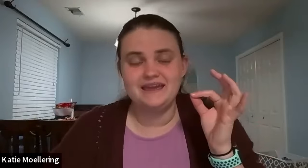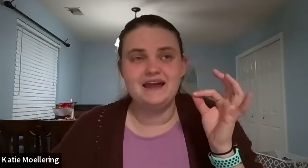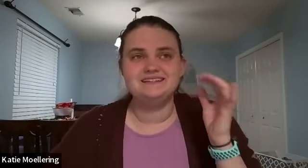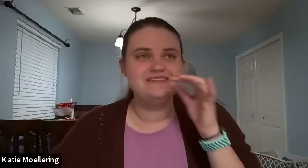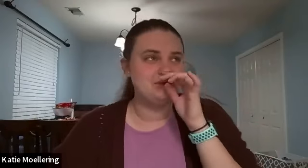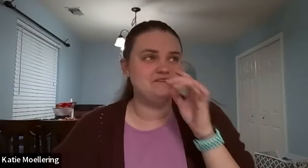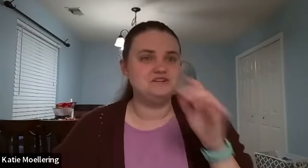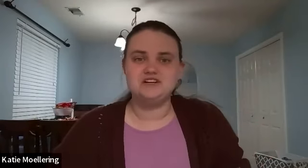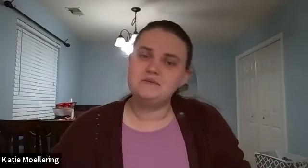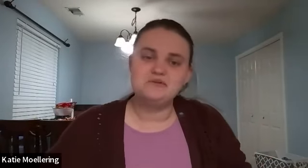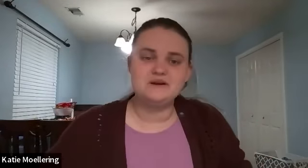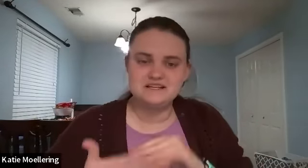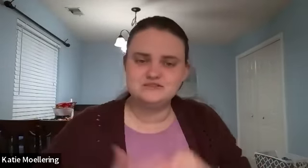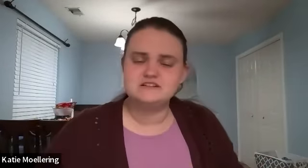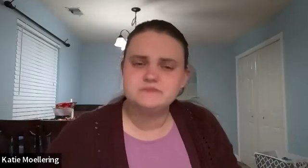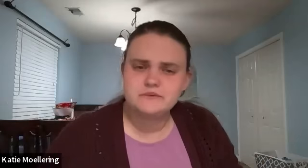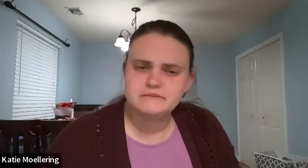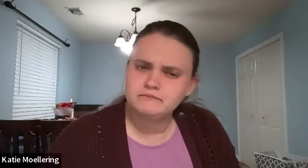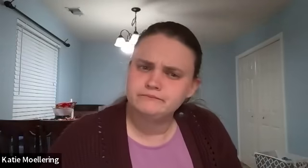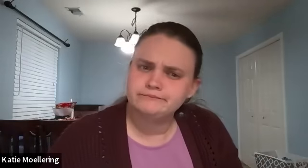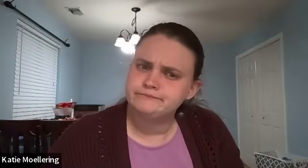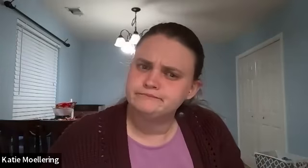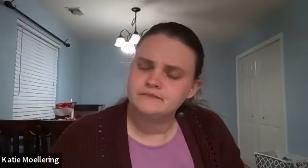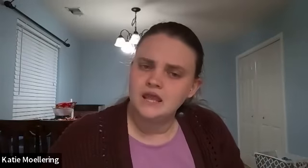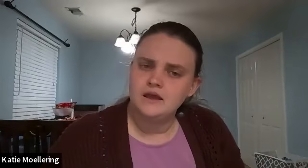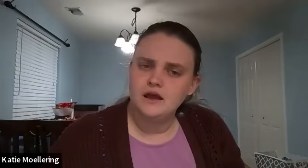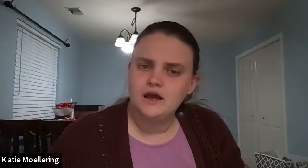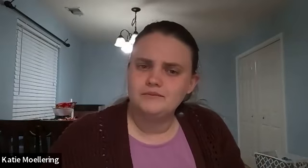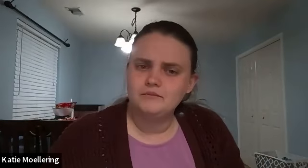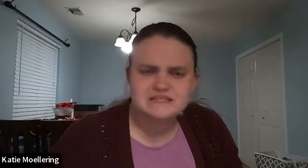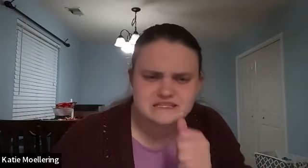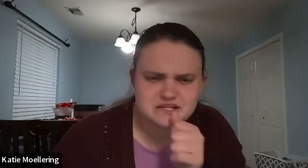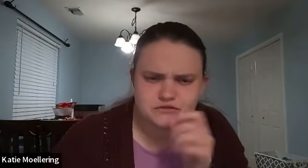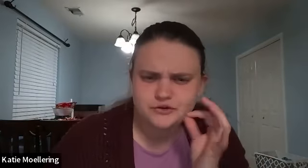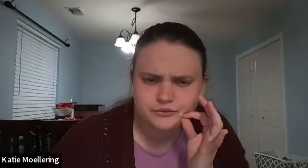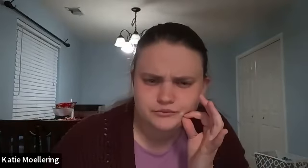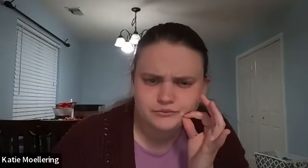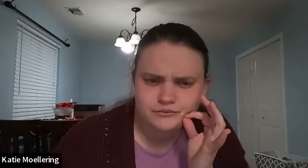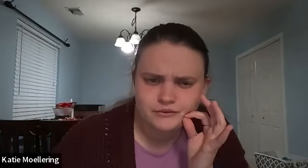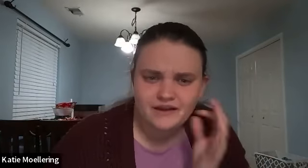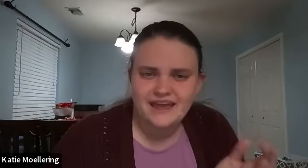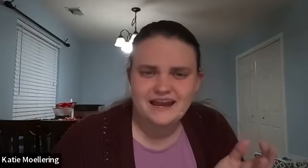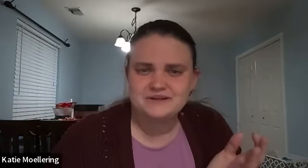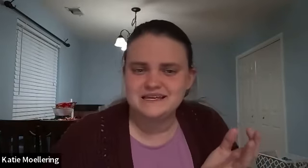I did that my first year. And I remember one of my students looked at me and went, what's the secret fruit? And I was like,